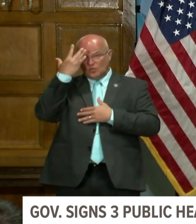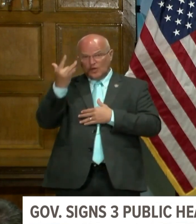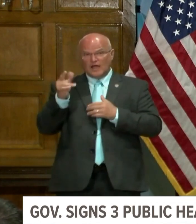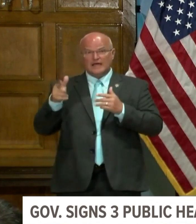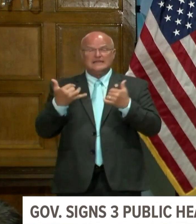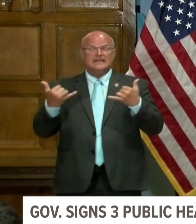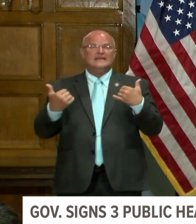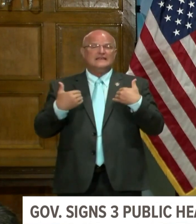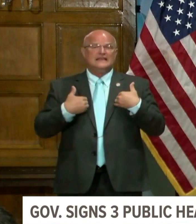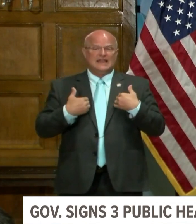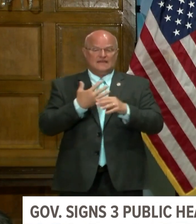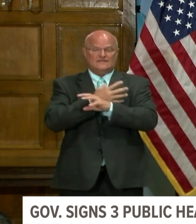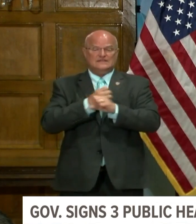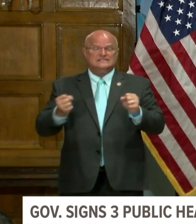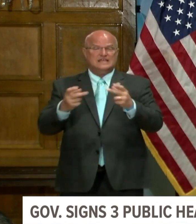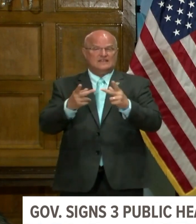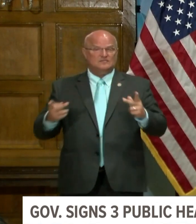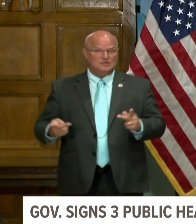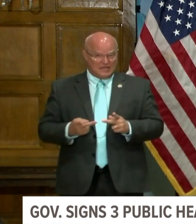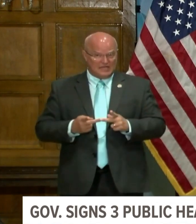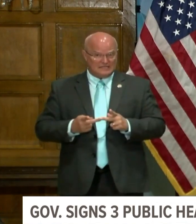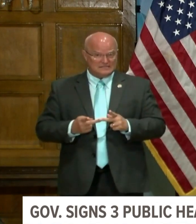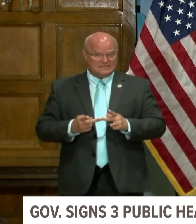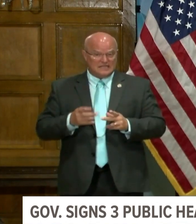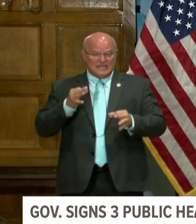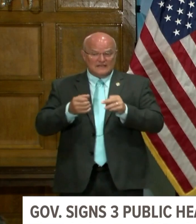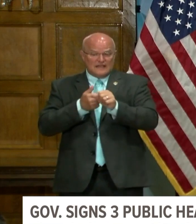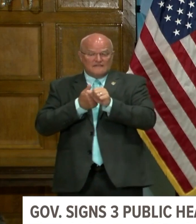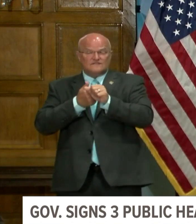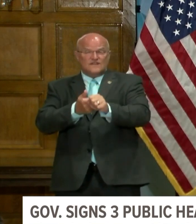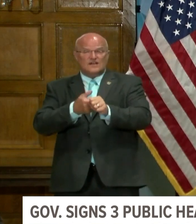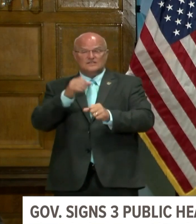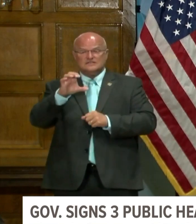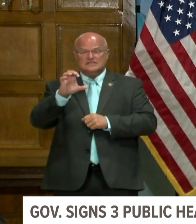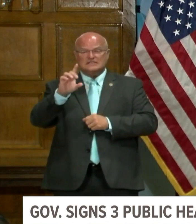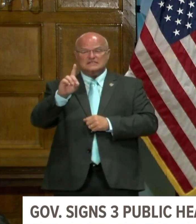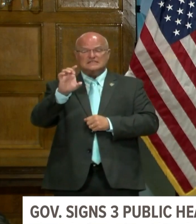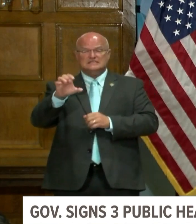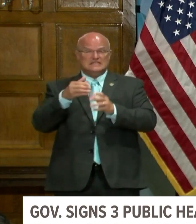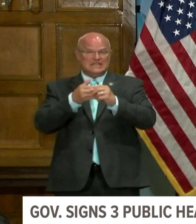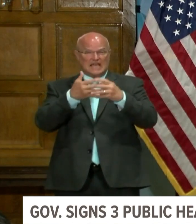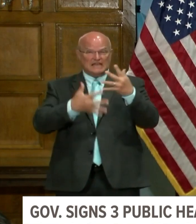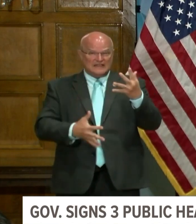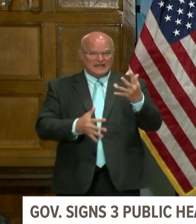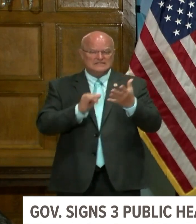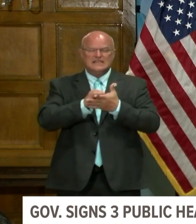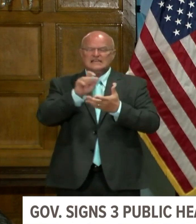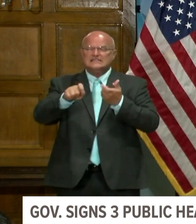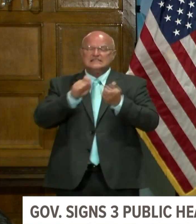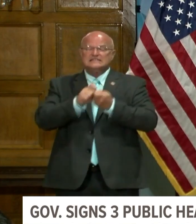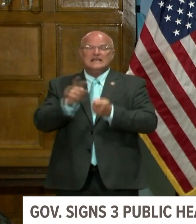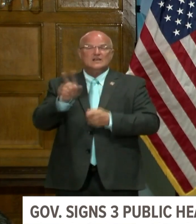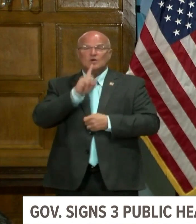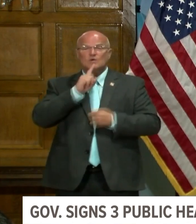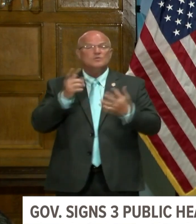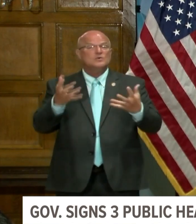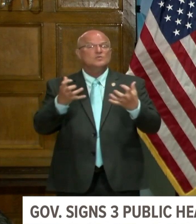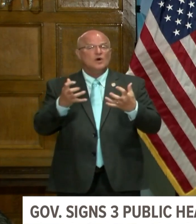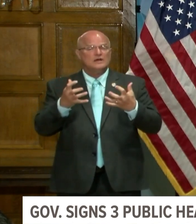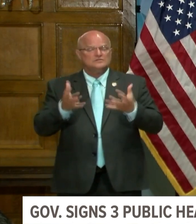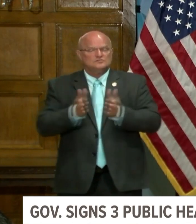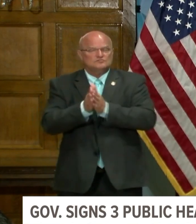they can have almost a safe harbor, a presumption, if they follow CDC guidelines. That is exactly where we want